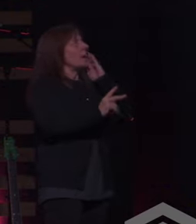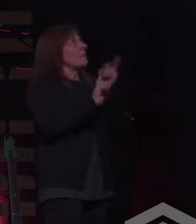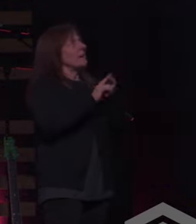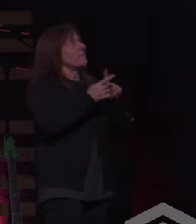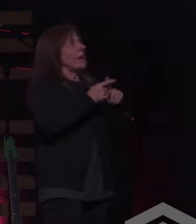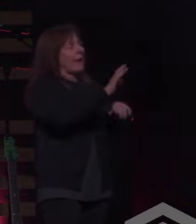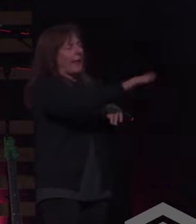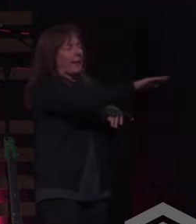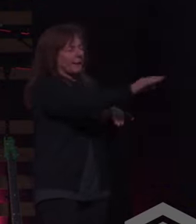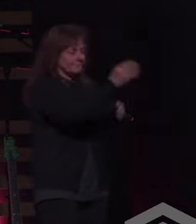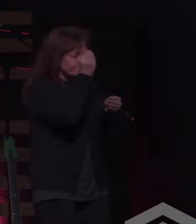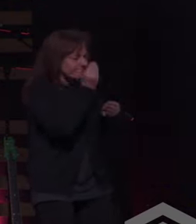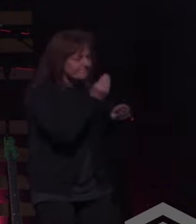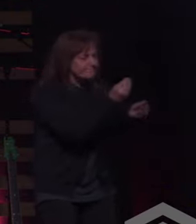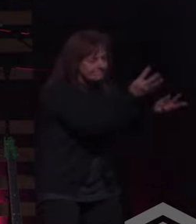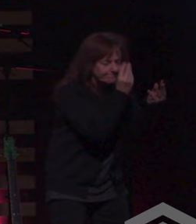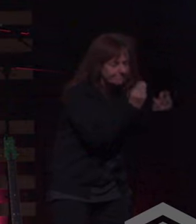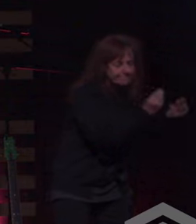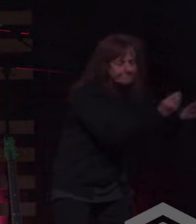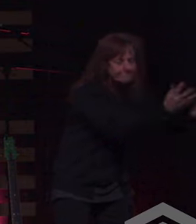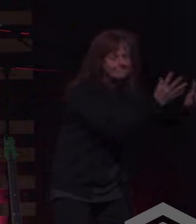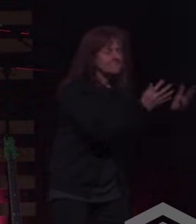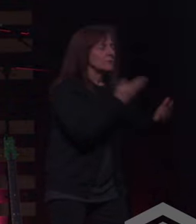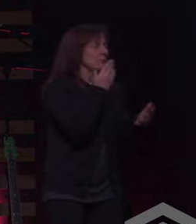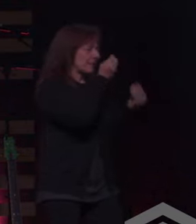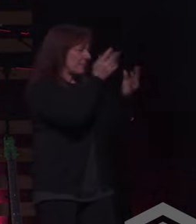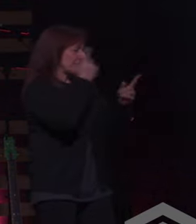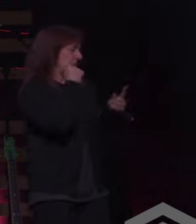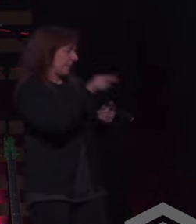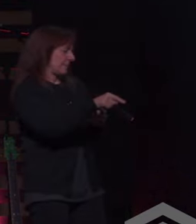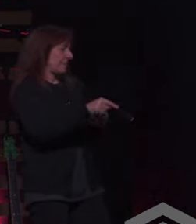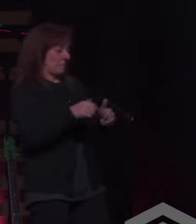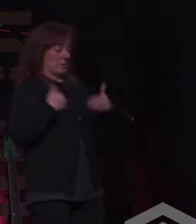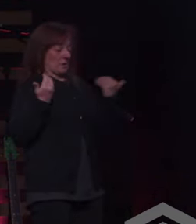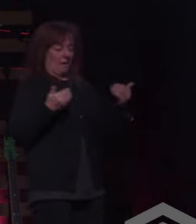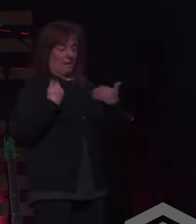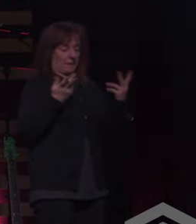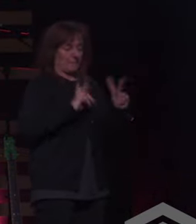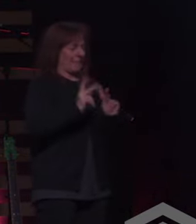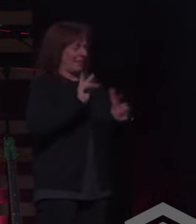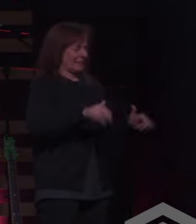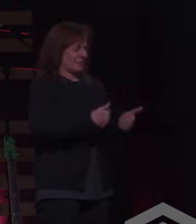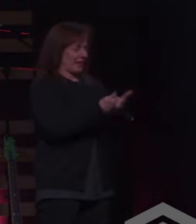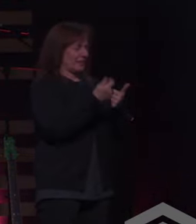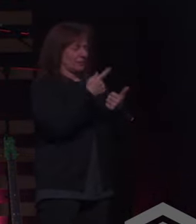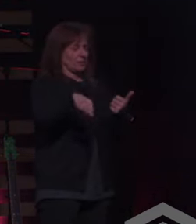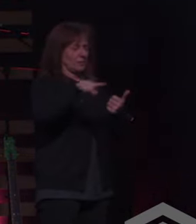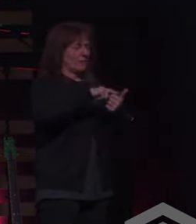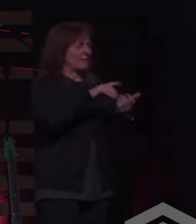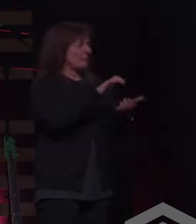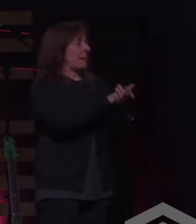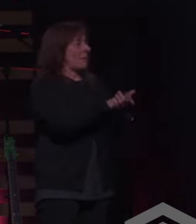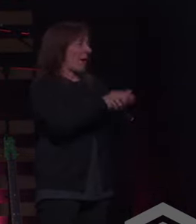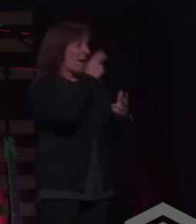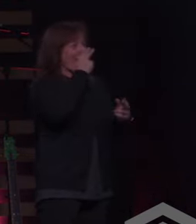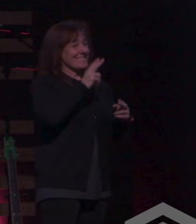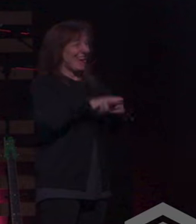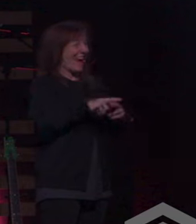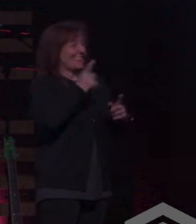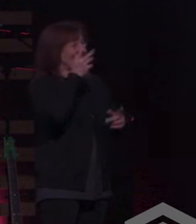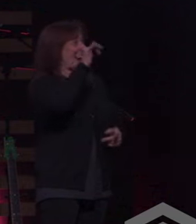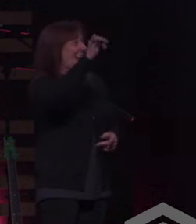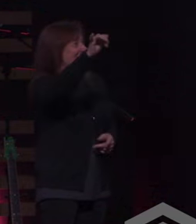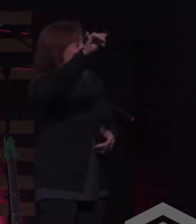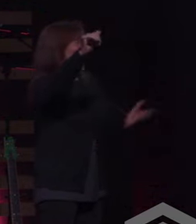something you walk through, and this will be good information for them. For you young people, I would just challenge you. You know, this whole marriage thing, I know some of you think it's